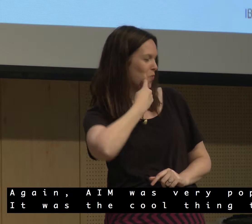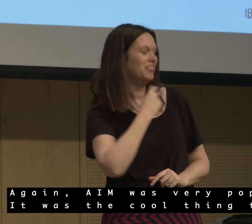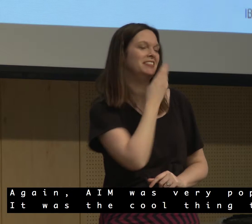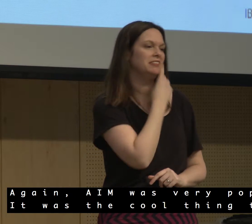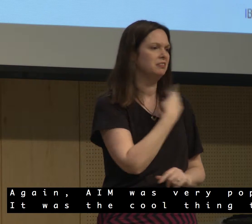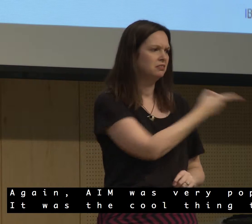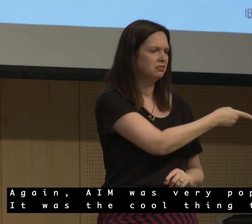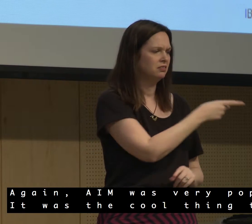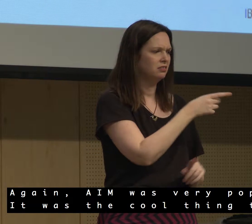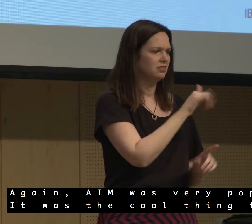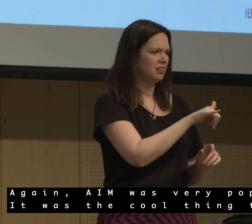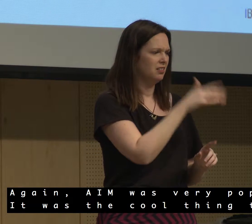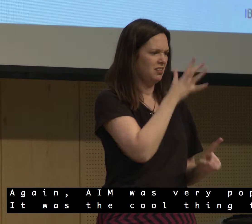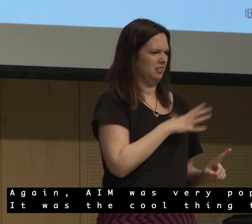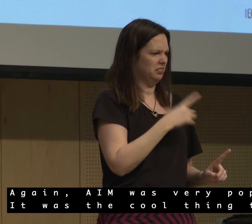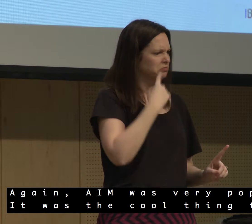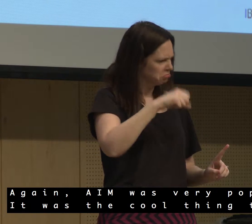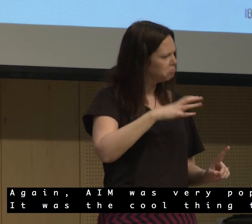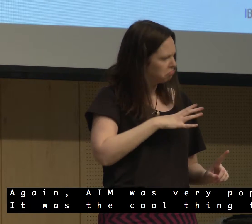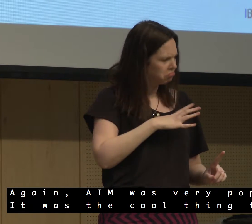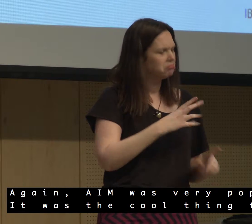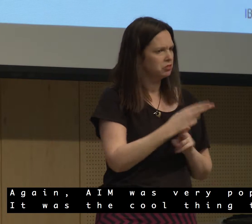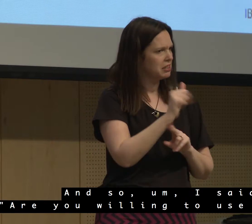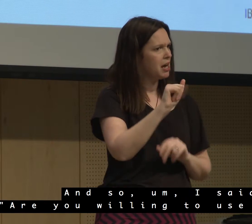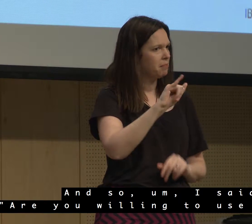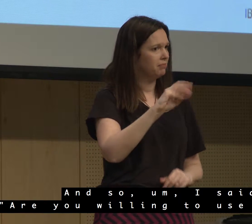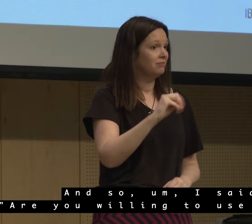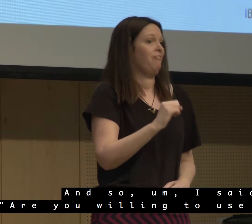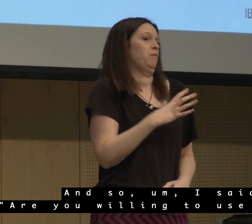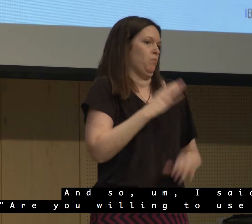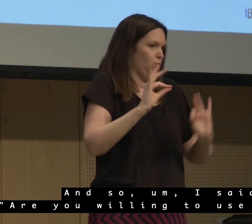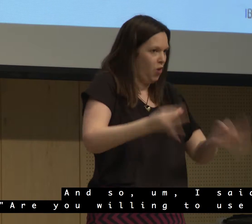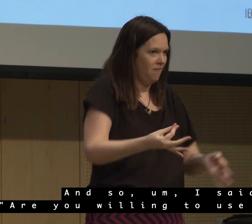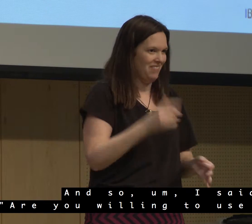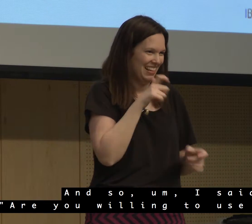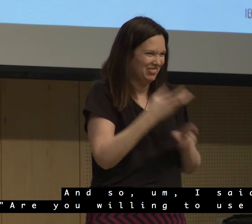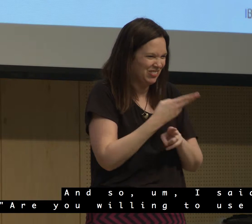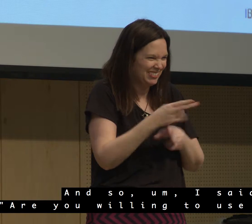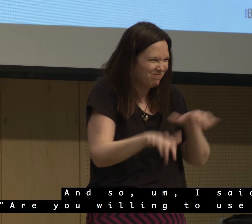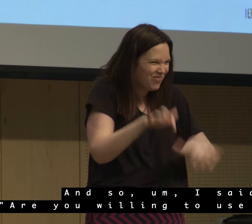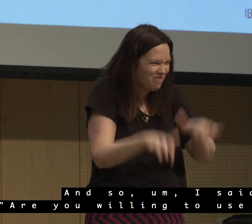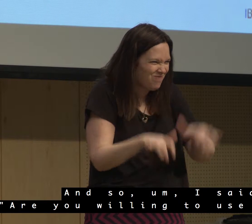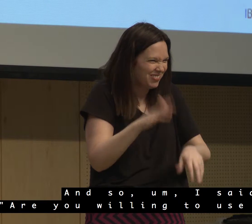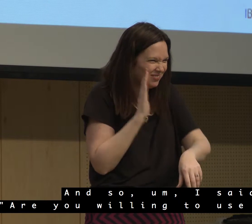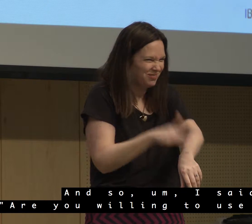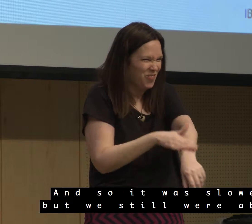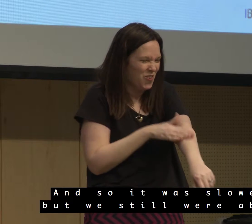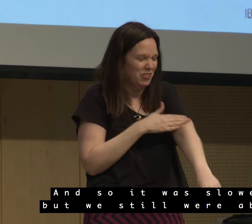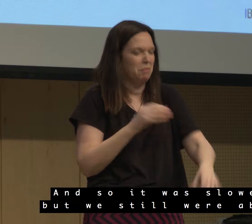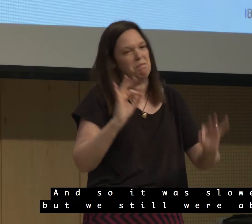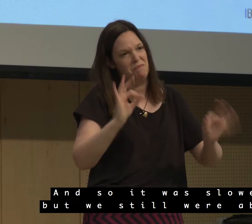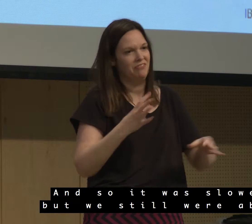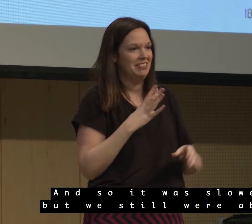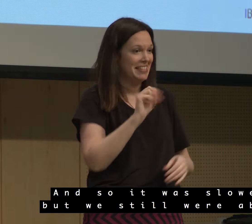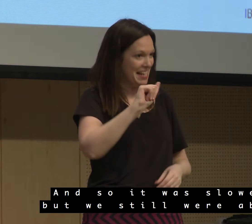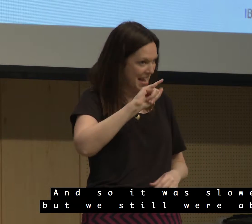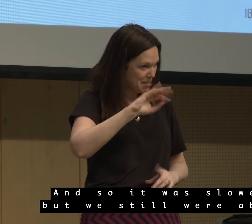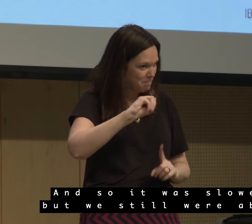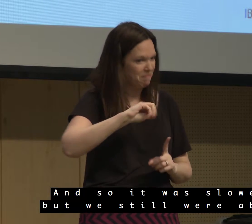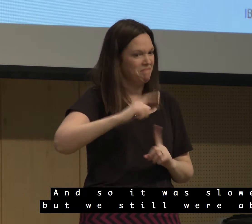Again, AIM was very popular. It was the cool thing to do. And so I said, are you willing to use that? And so it was slower, but we still were